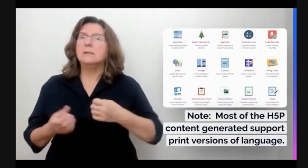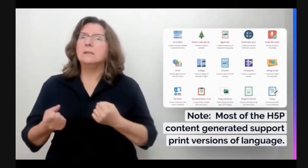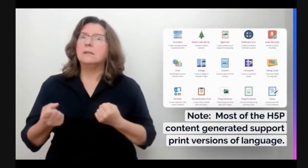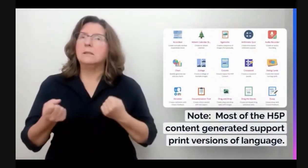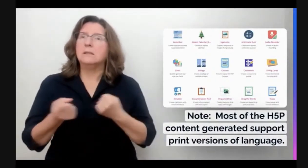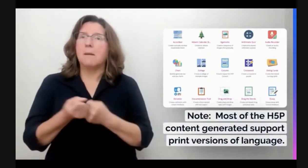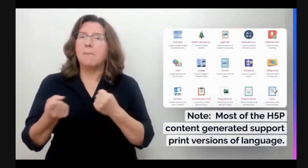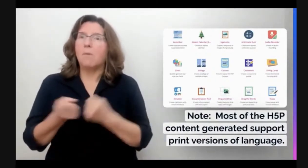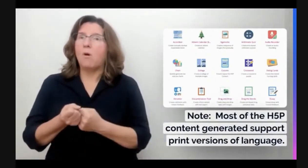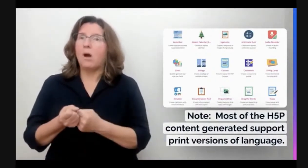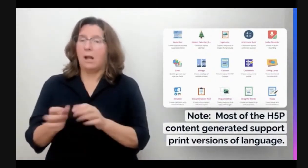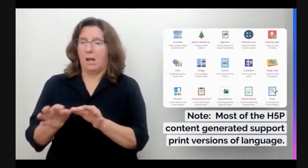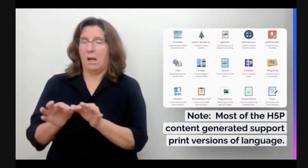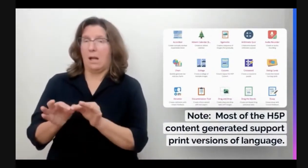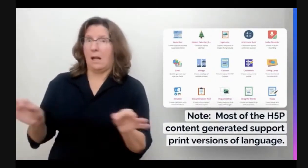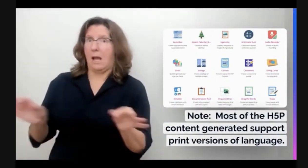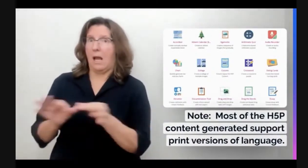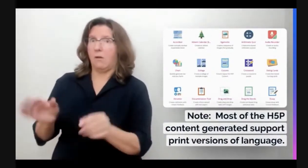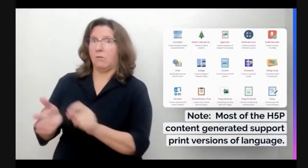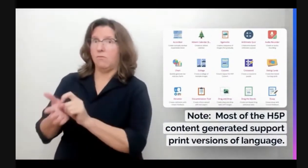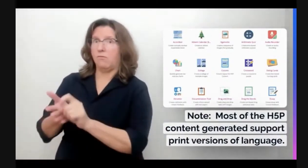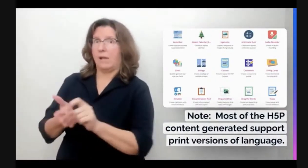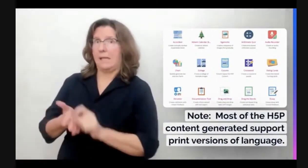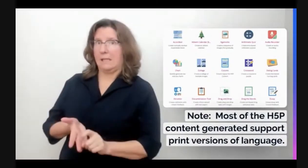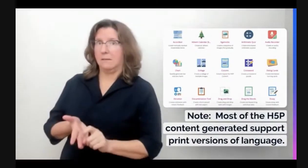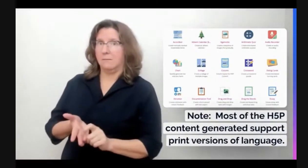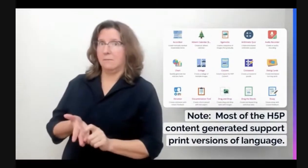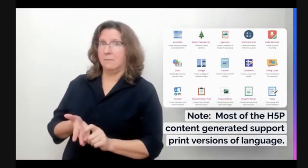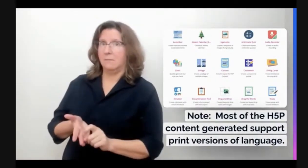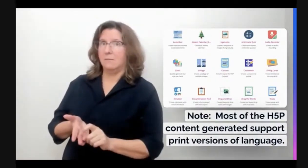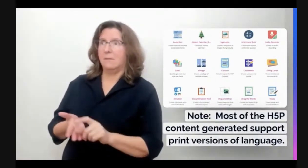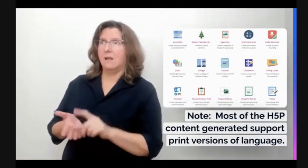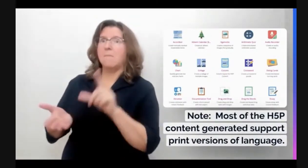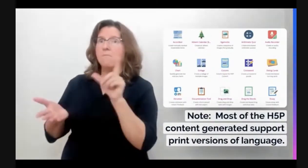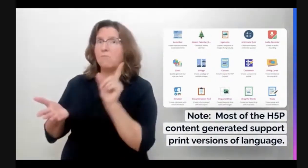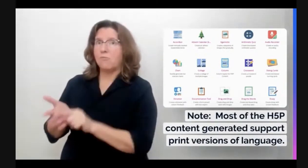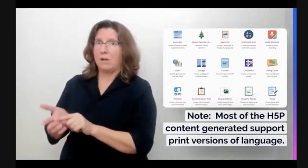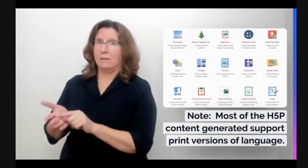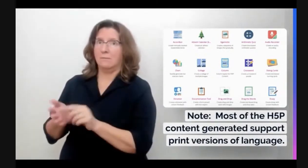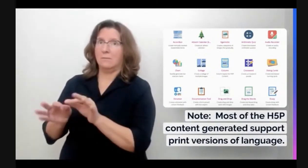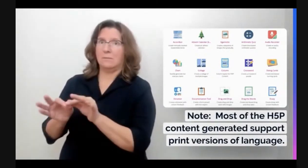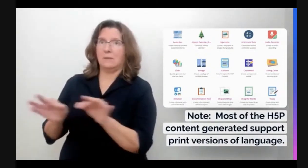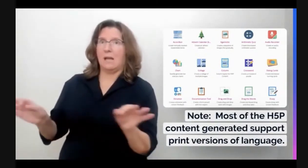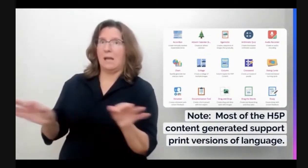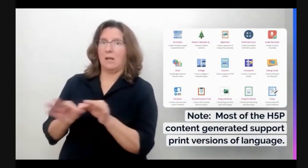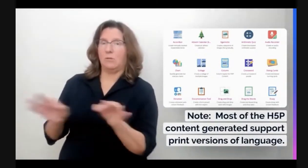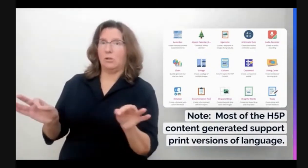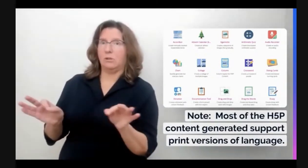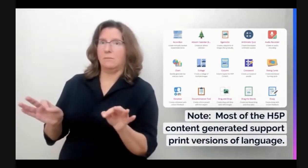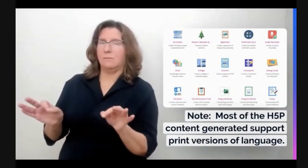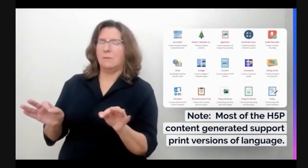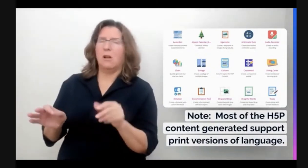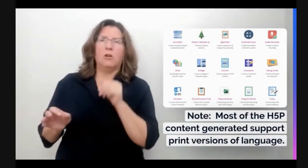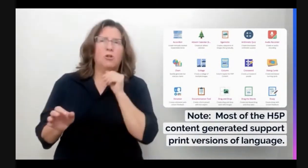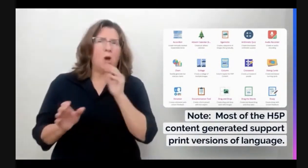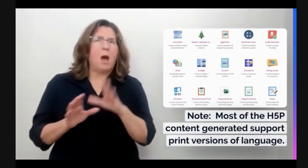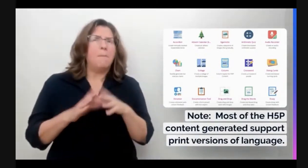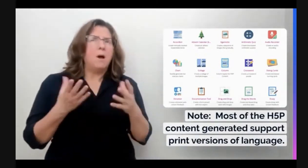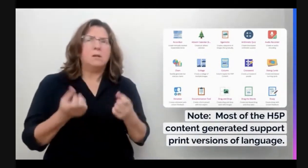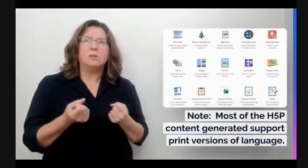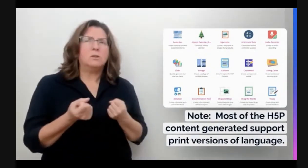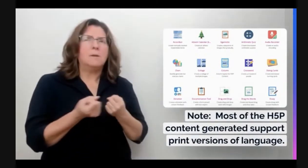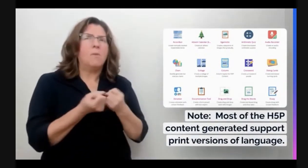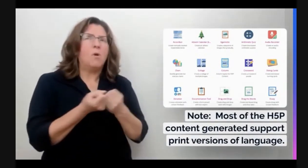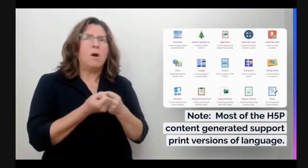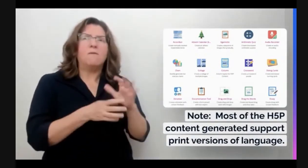couldn't help but notice that H5P features and options are mainly built to support print